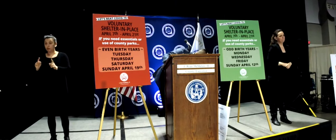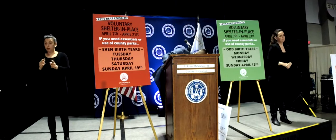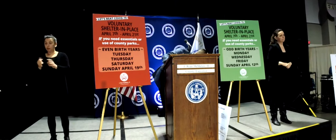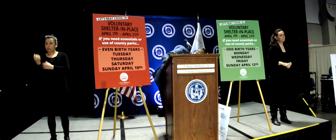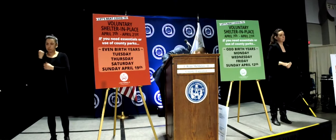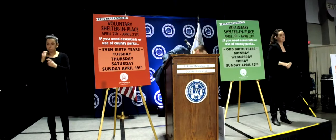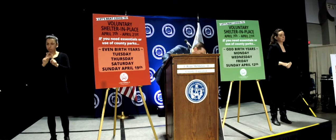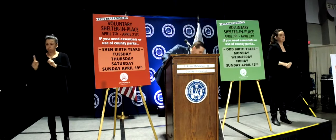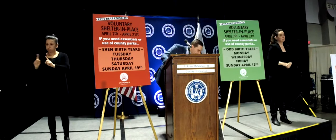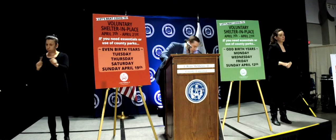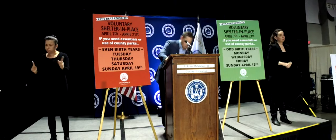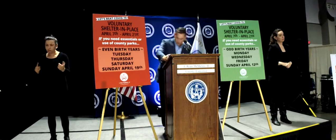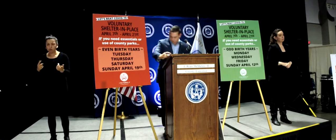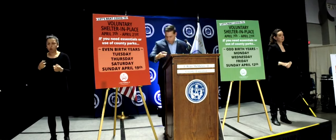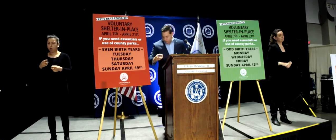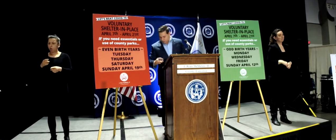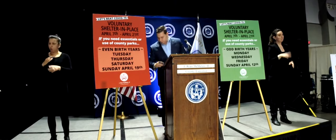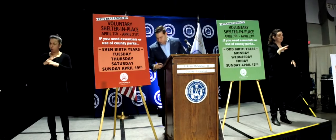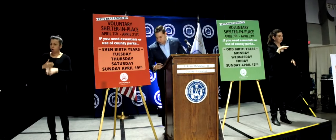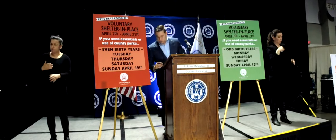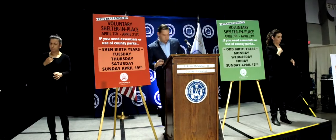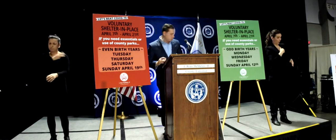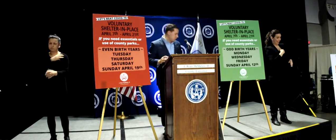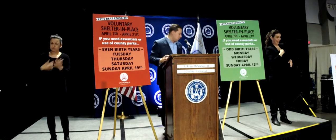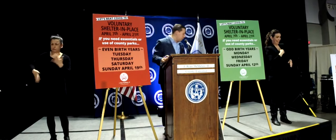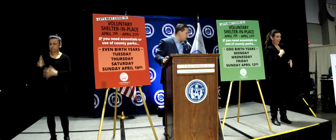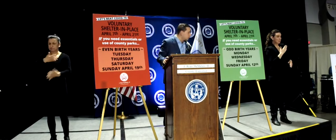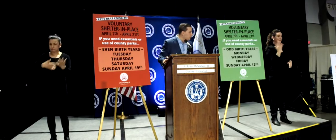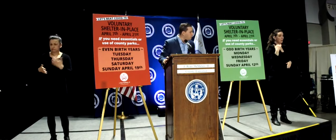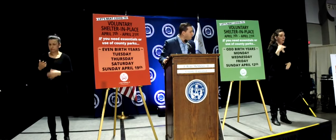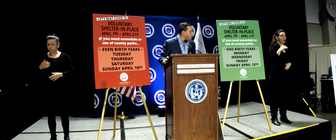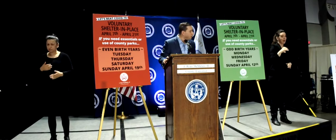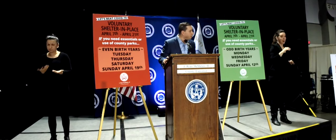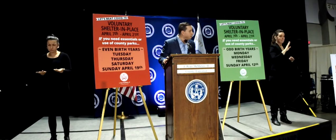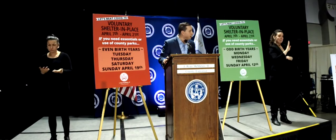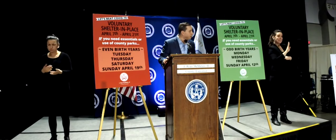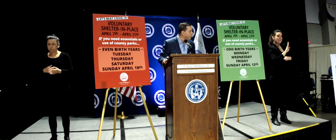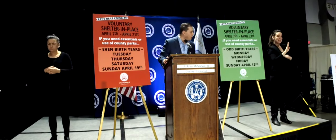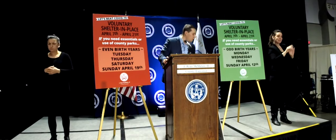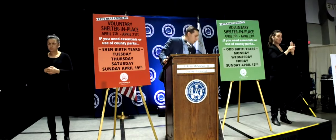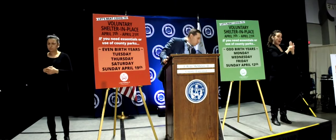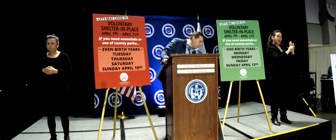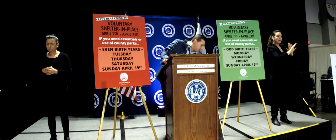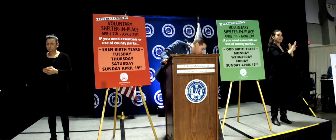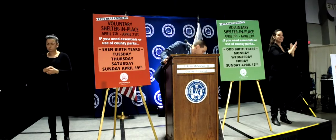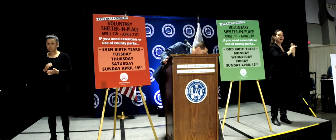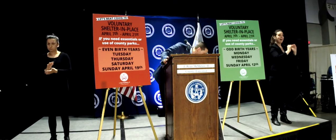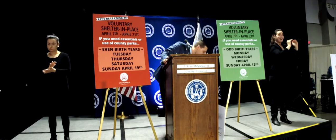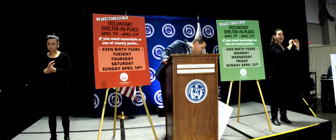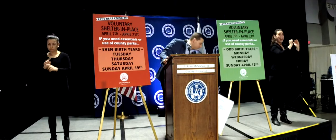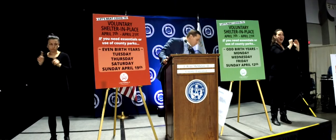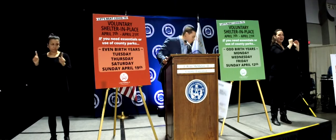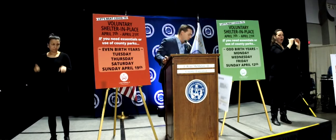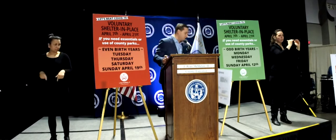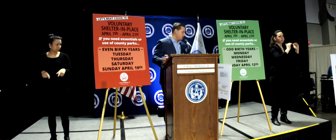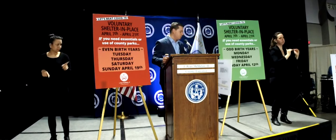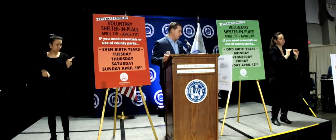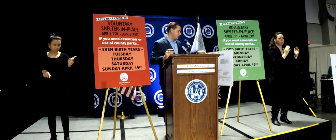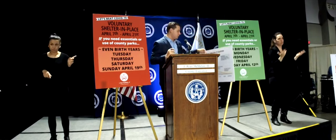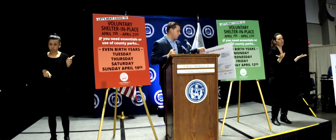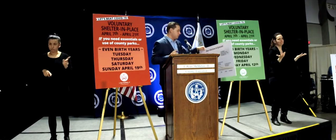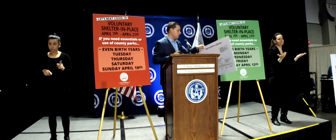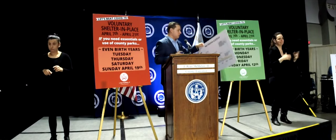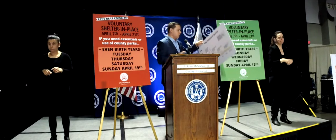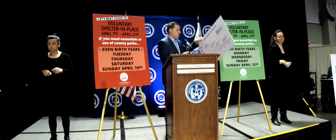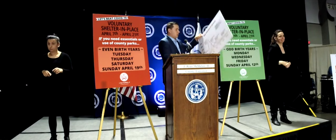you, not that one, but where is the other one? Well, apparently it's not there. But let me show you what our goal needs to be